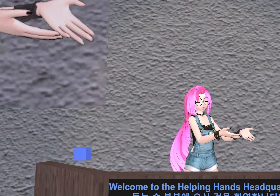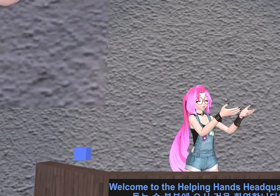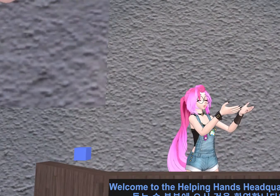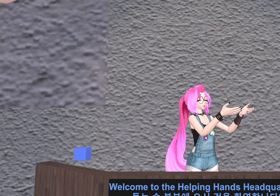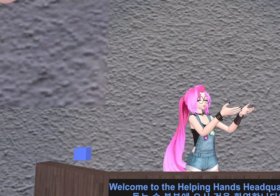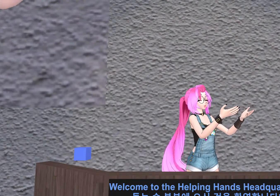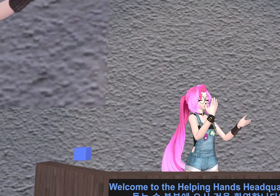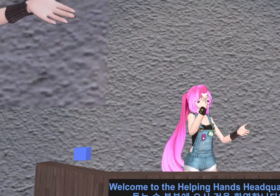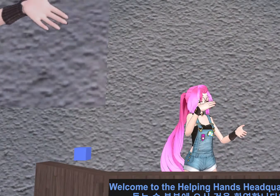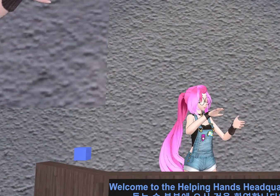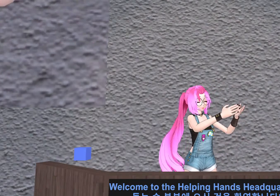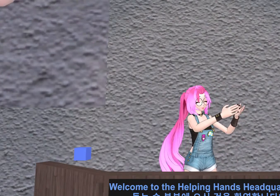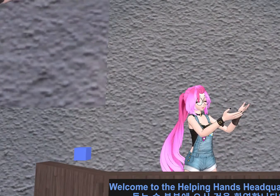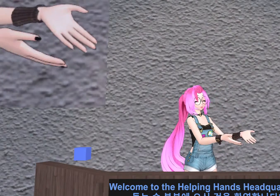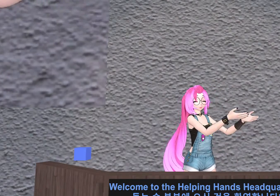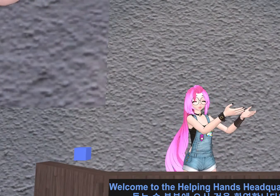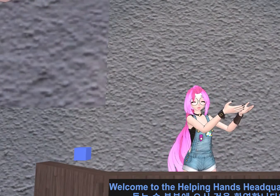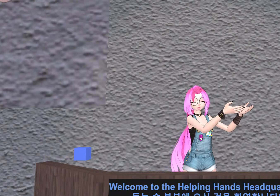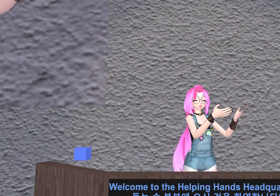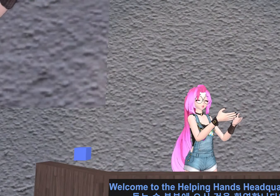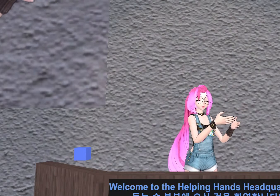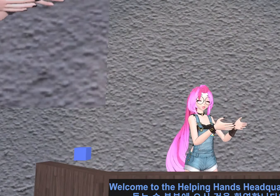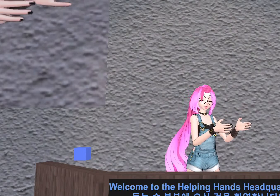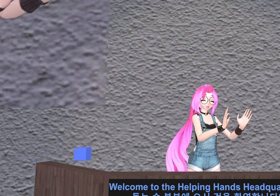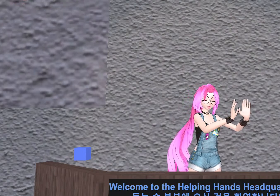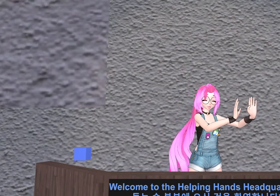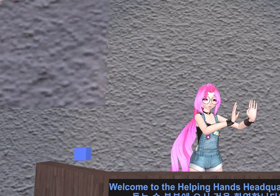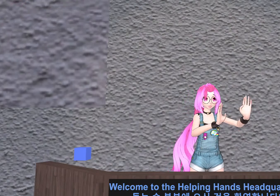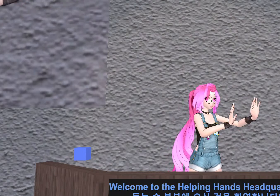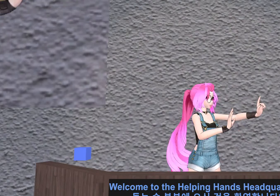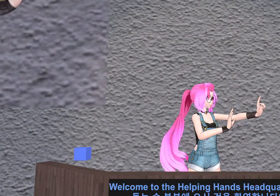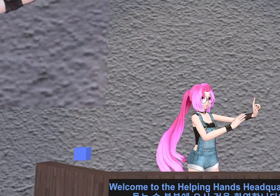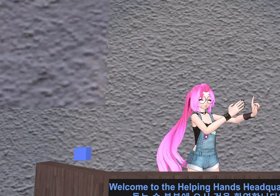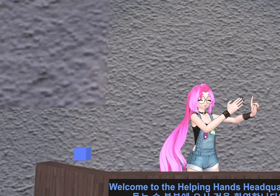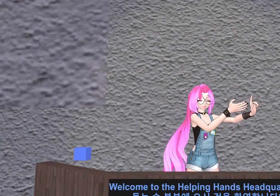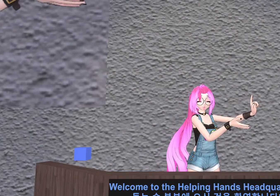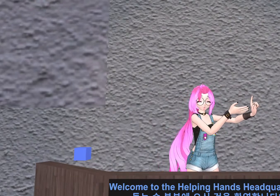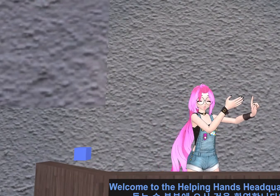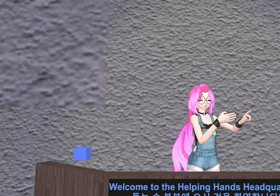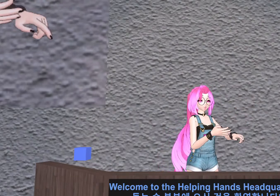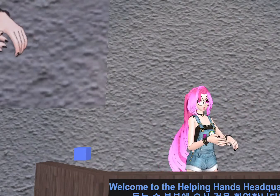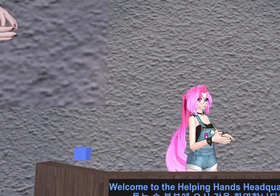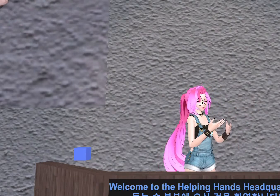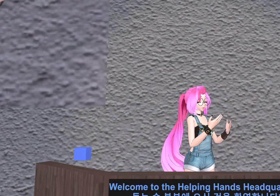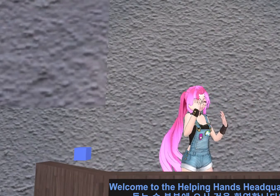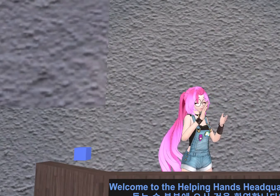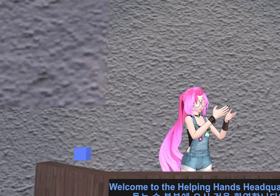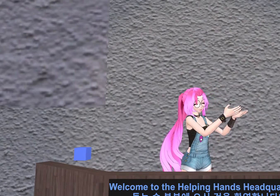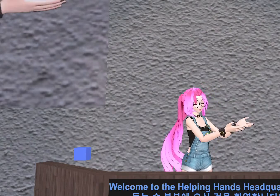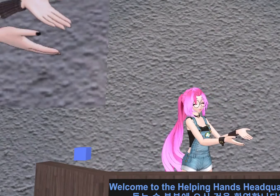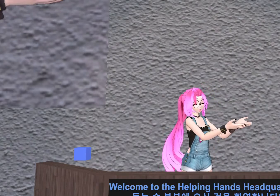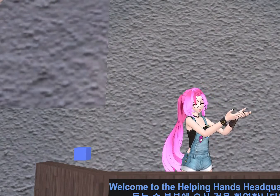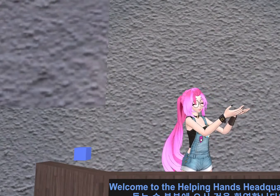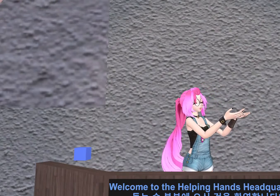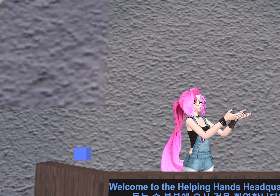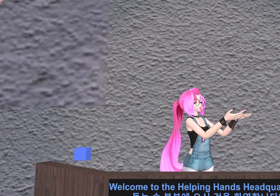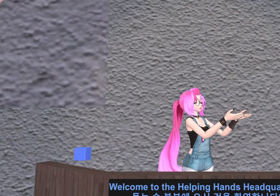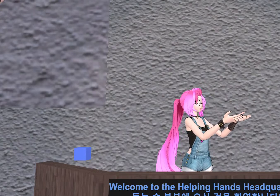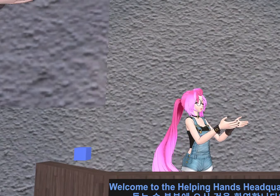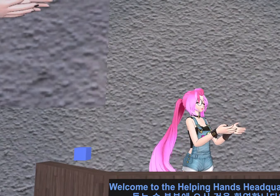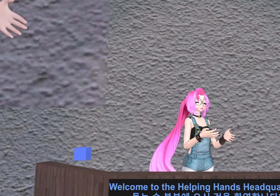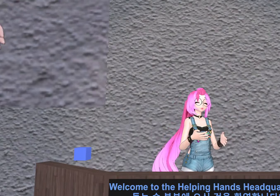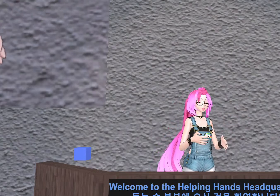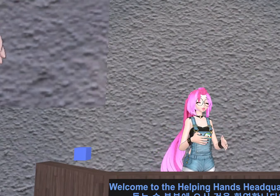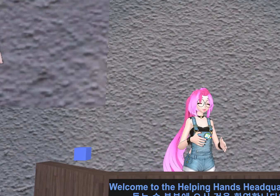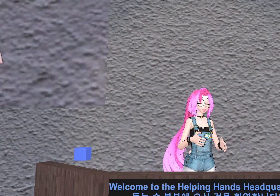know you. I don't know you. You can also use it when describing. So let's say I had somebody in front of me. I'm like, I don't know who